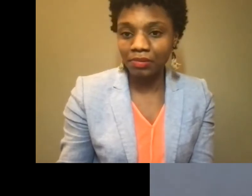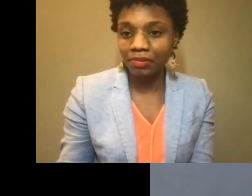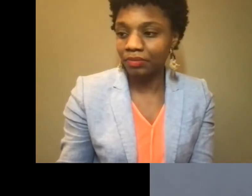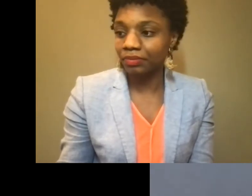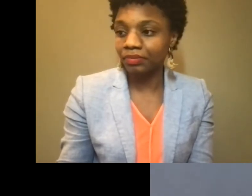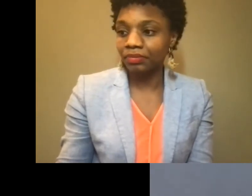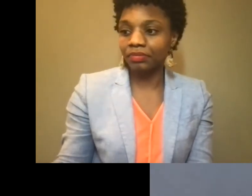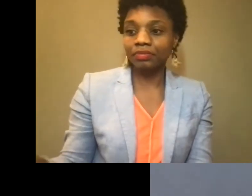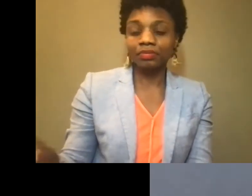Just wondering if